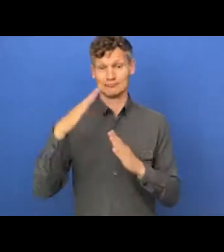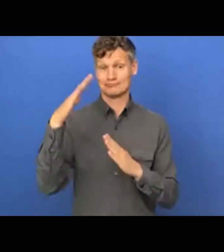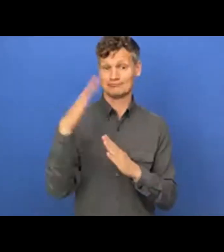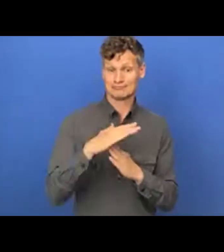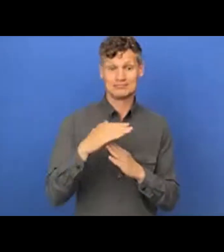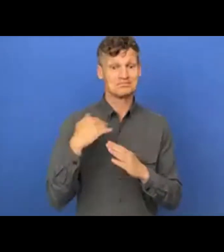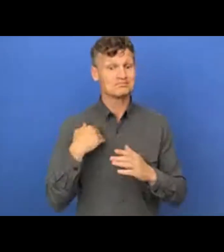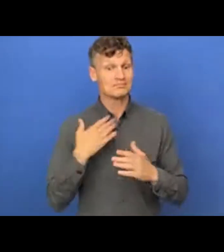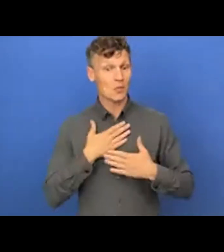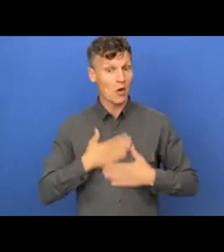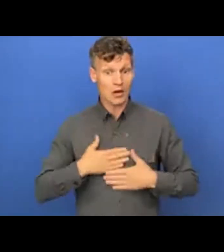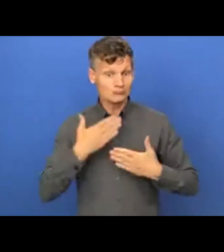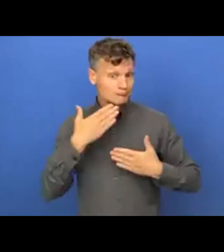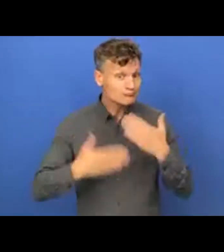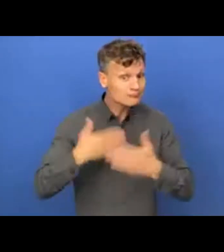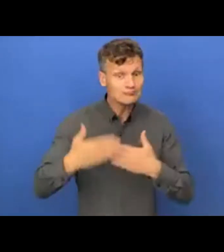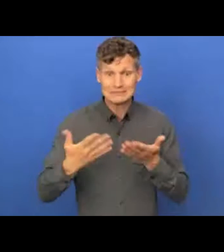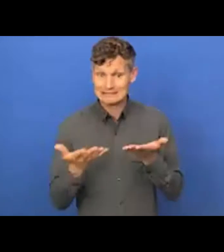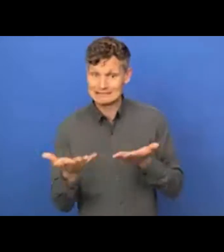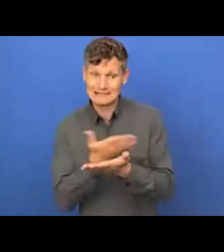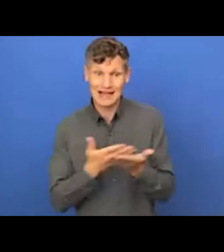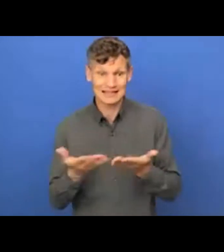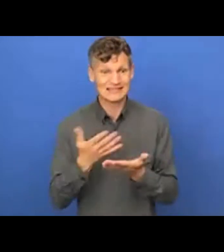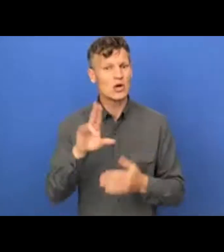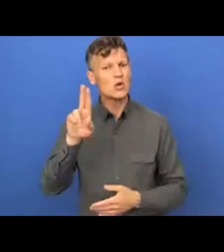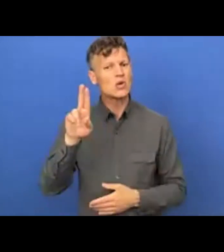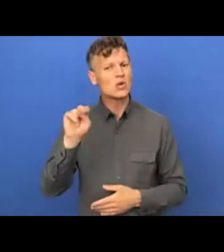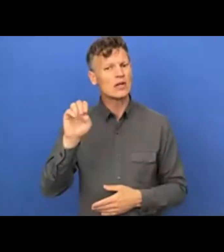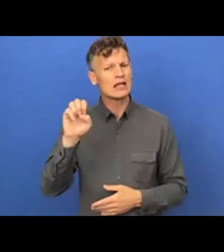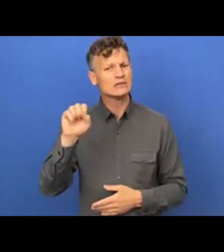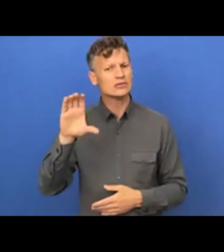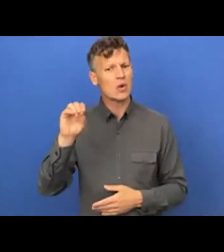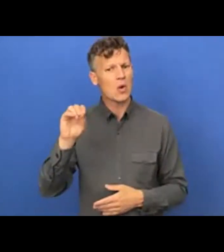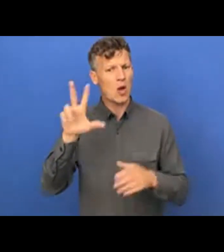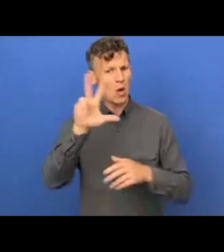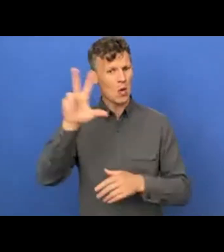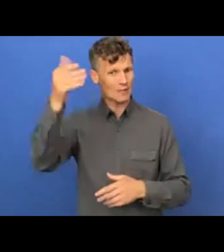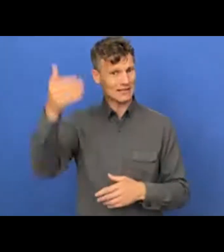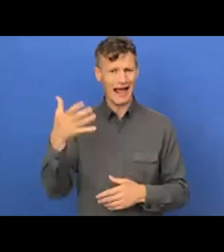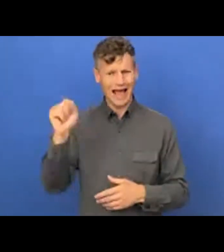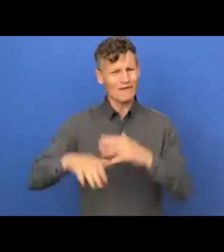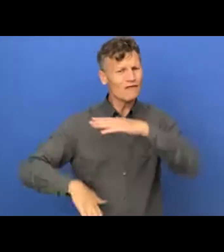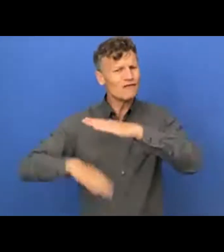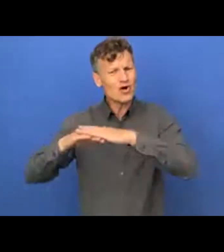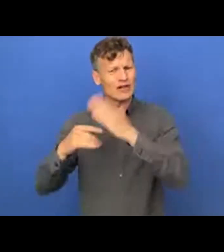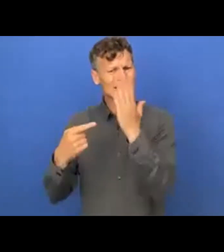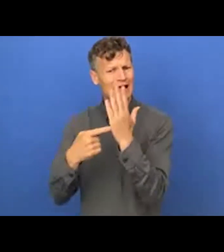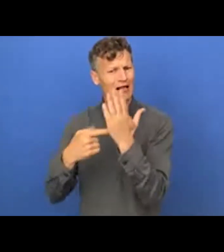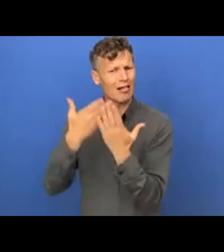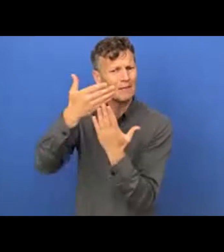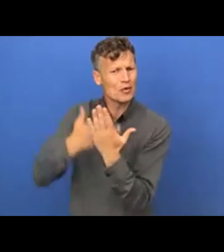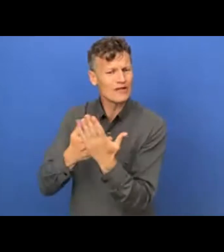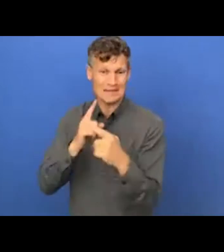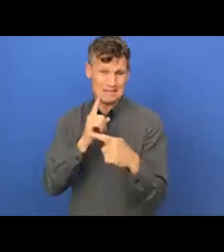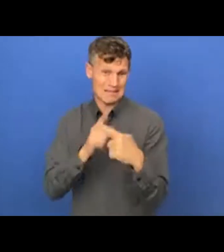find the technical brief on Unesco's website, and the full report is available on the Brown Dog LLC website, and it will